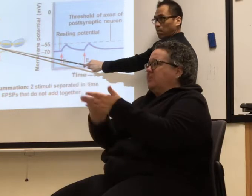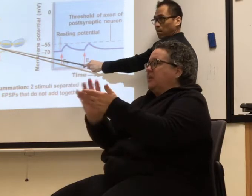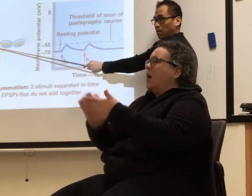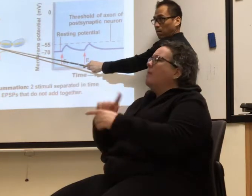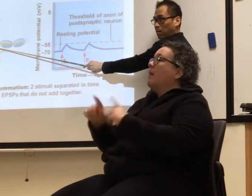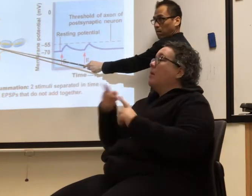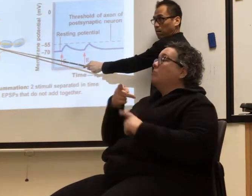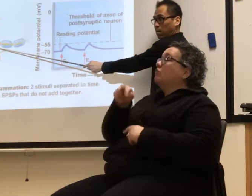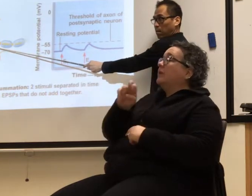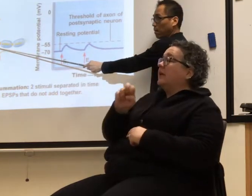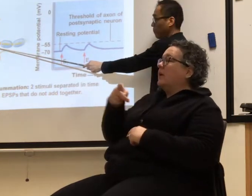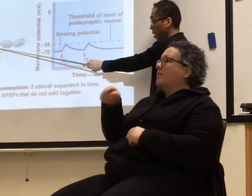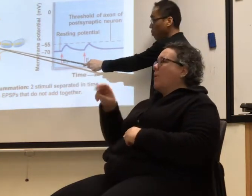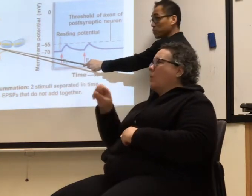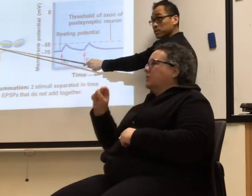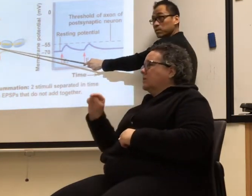cell?